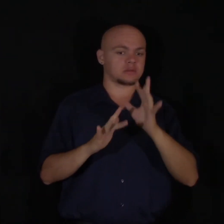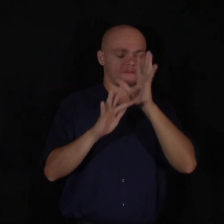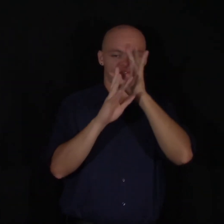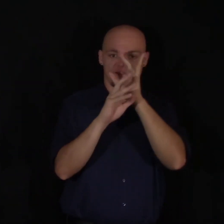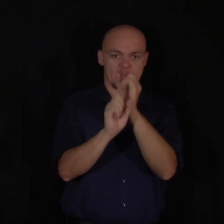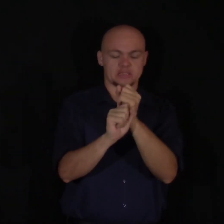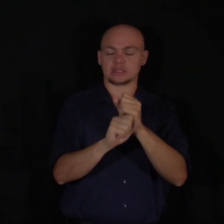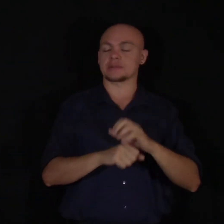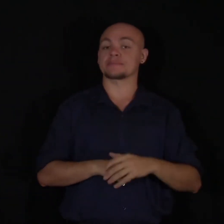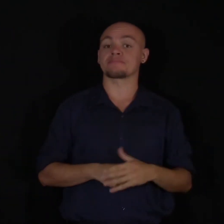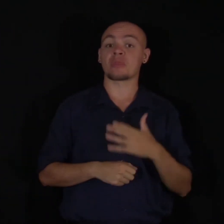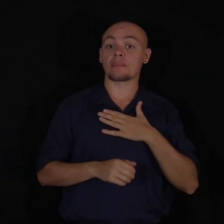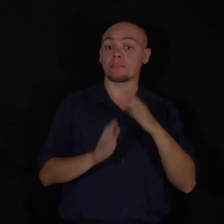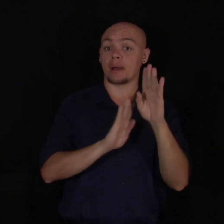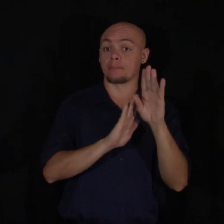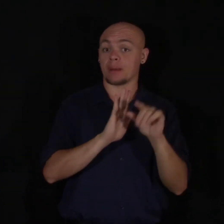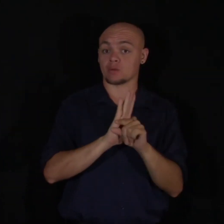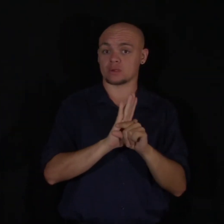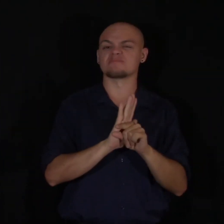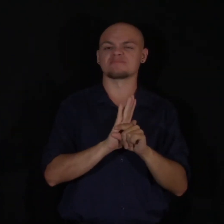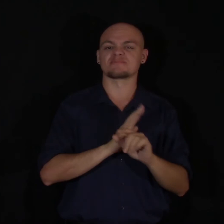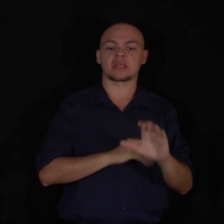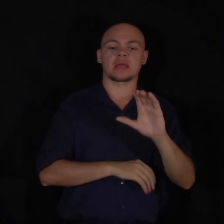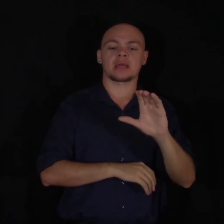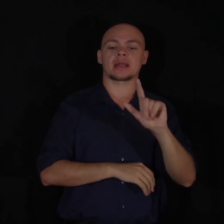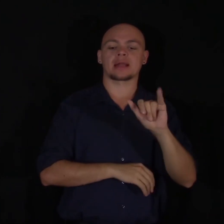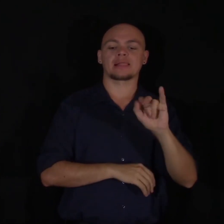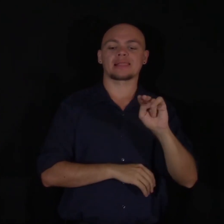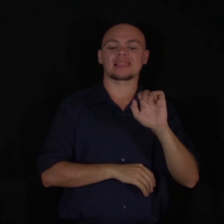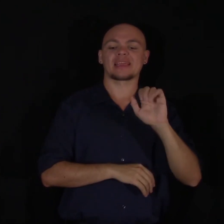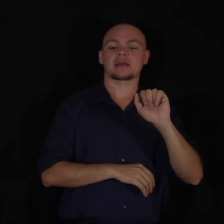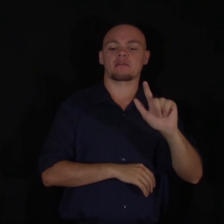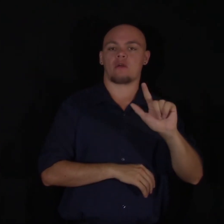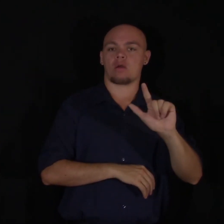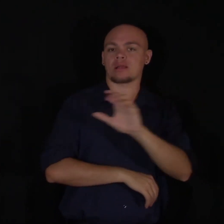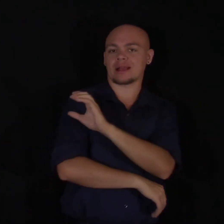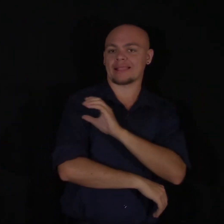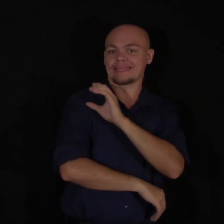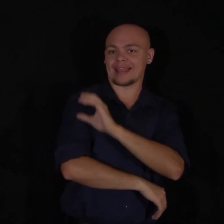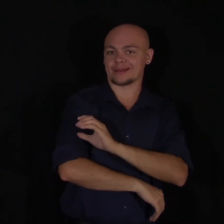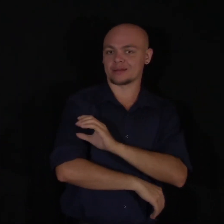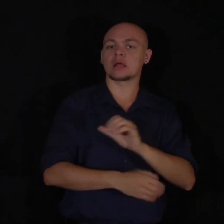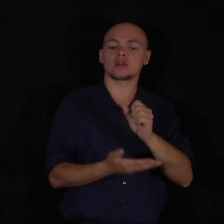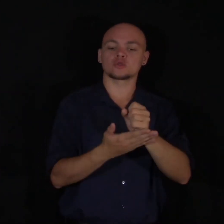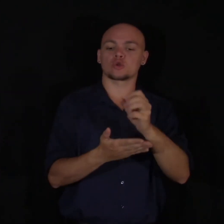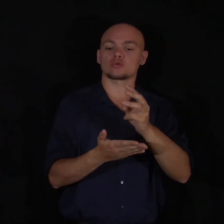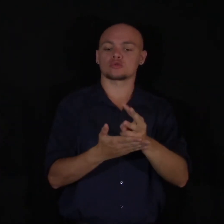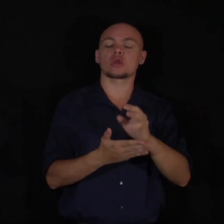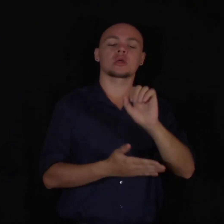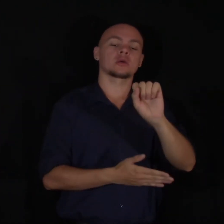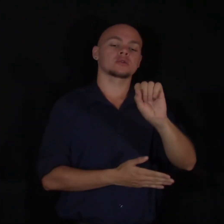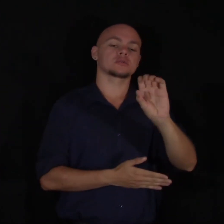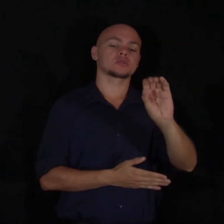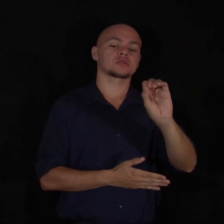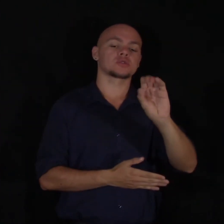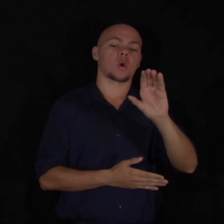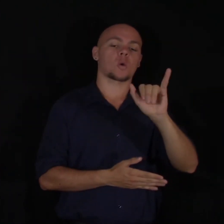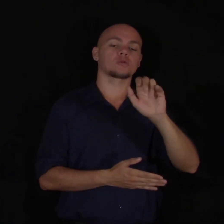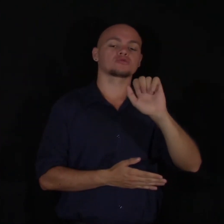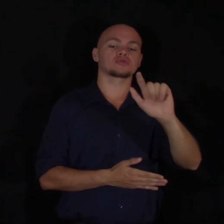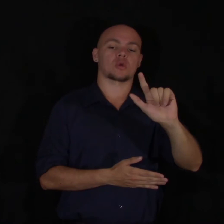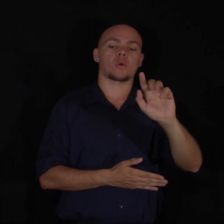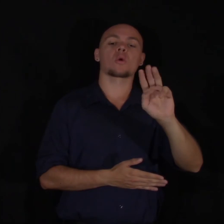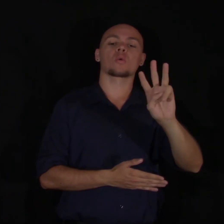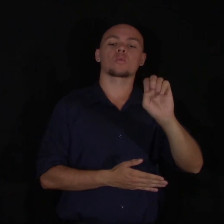my background is as a clinical social worker. And while I was going to school, I started getting intrigued by the field of